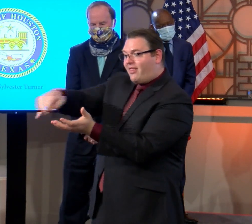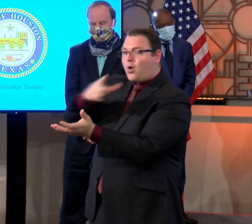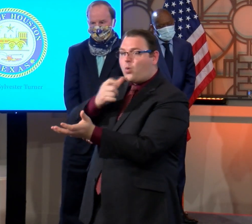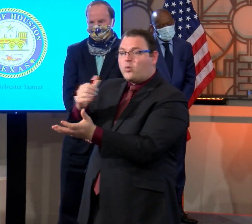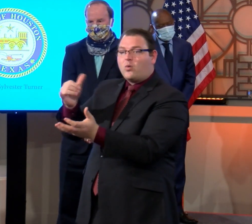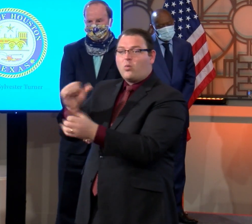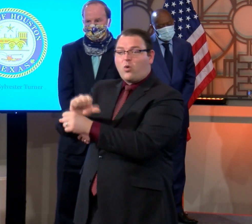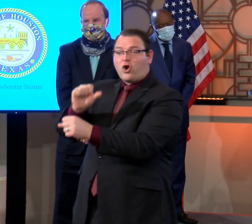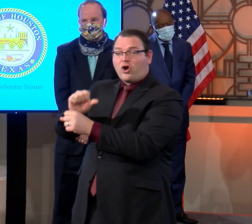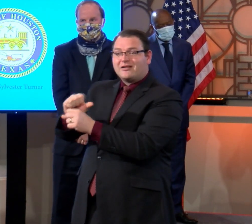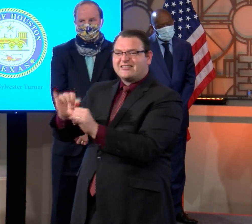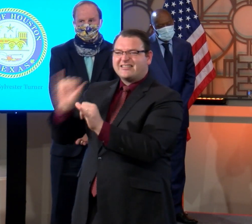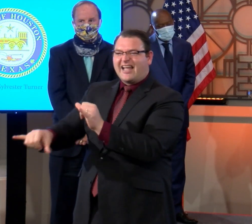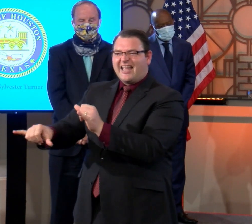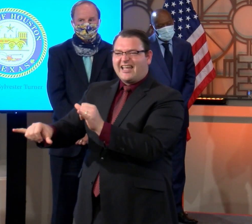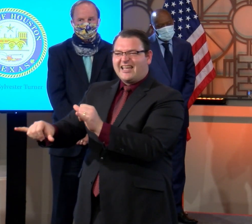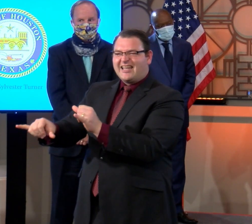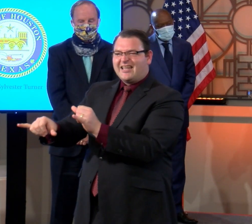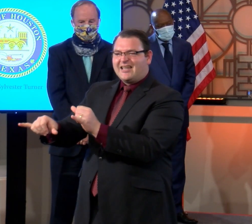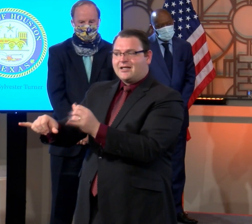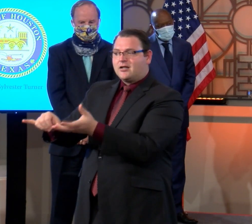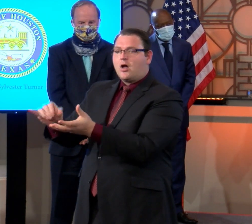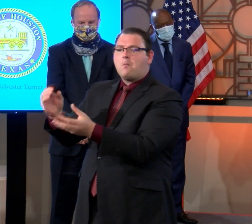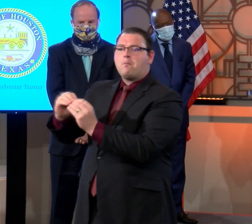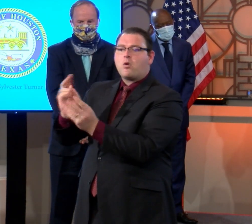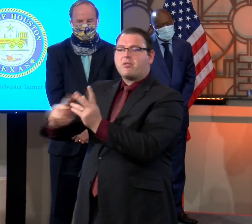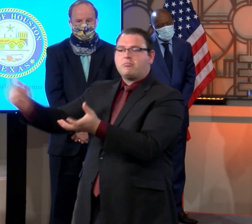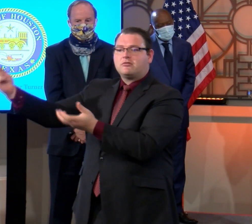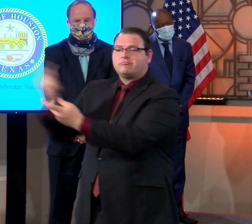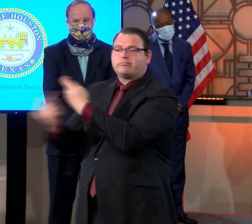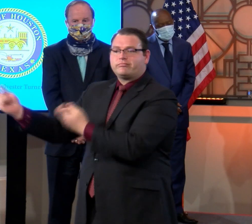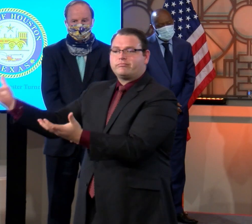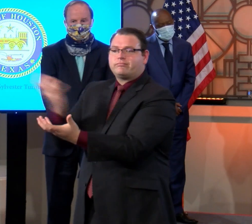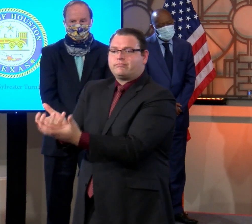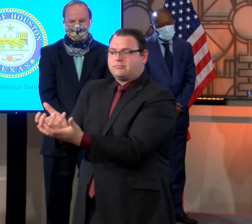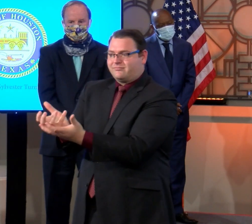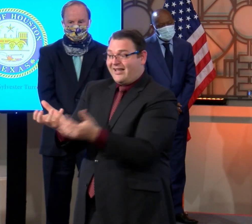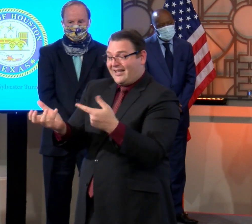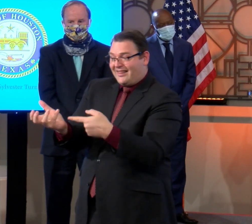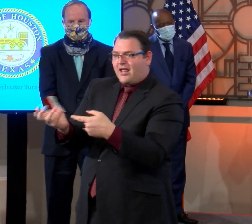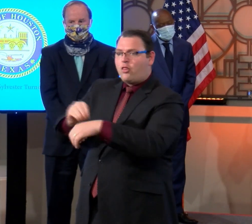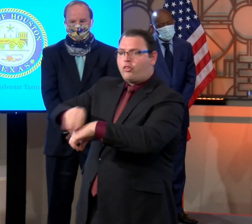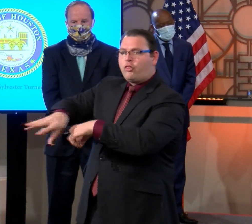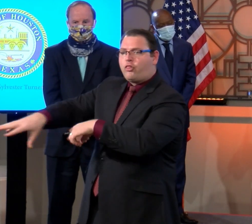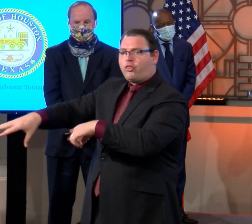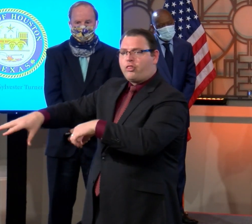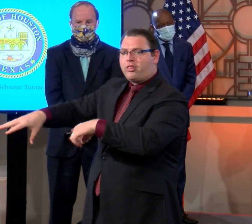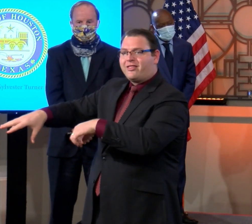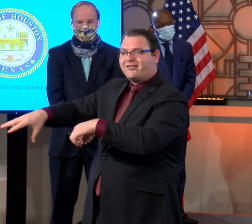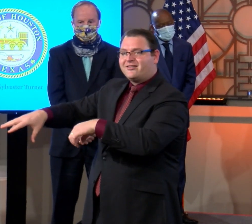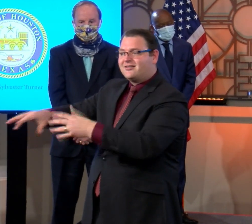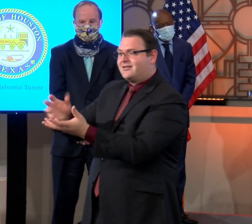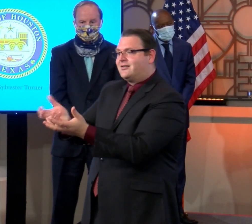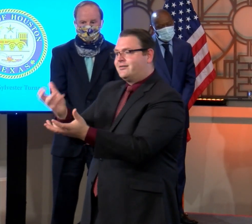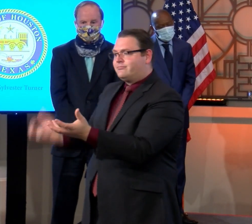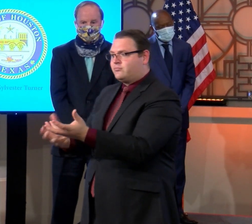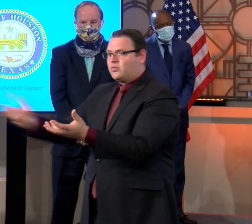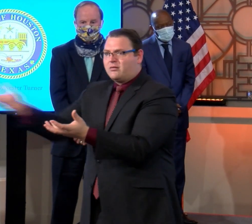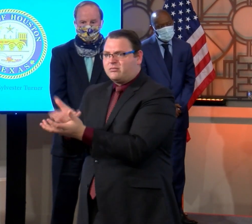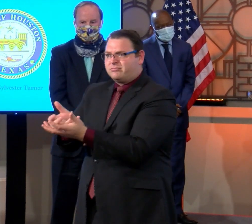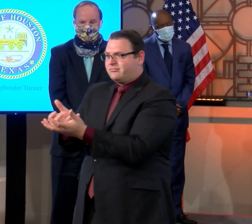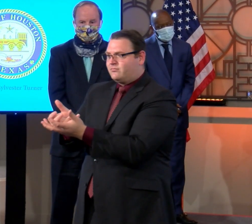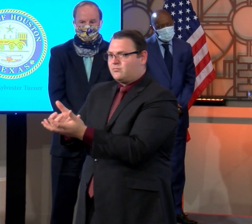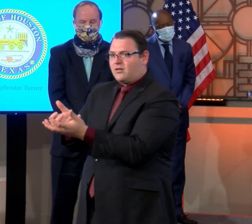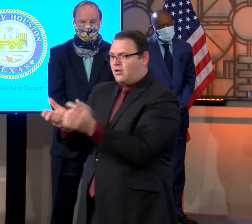so when you think about it, that's just how insidious this virus is, and that's why it's so important that we do the contact tracing. Now, as we move forward, and I think what you're getting is